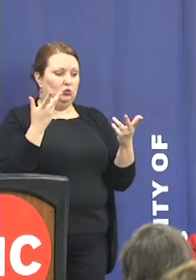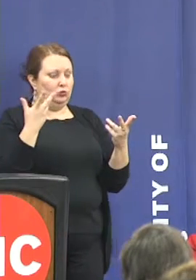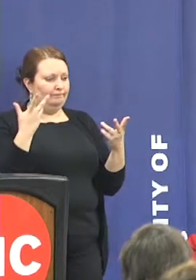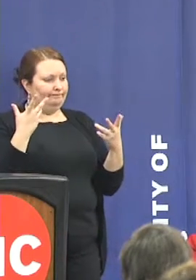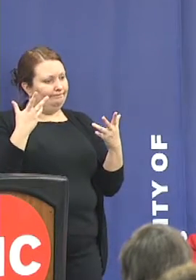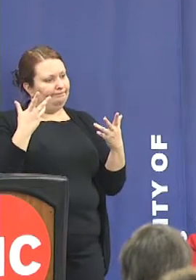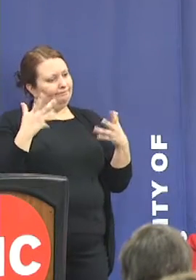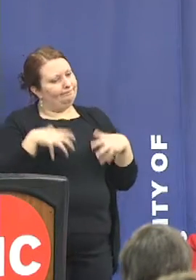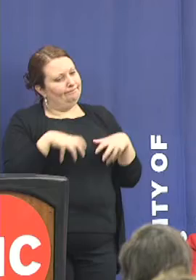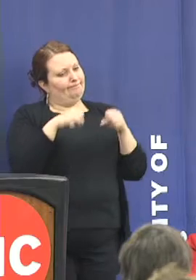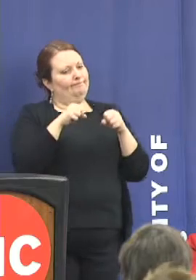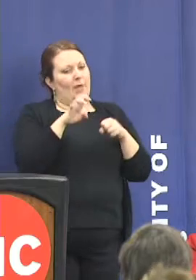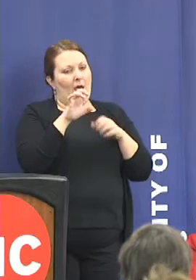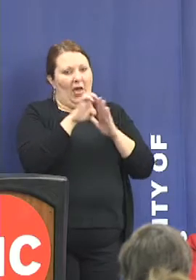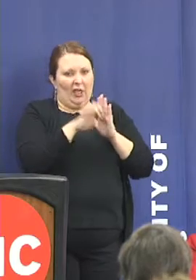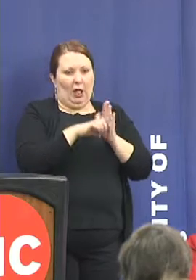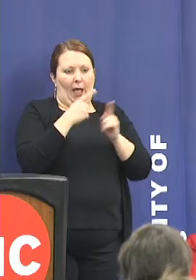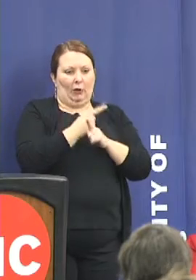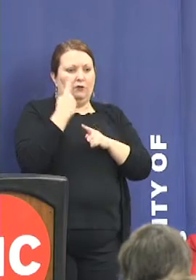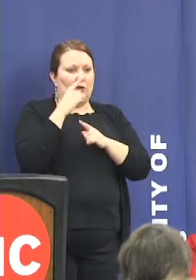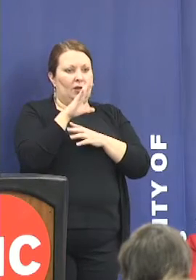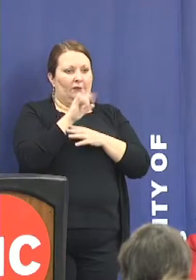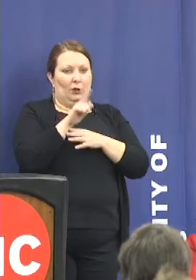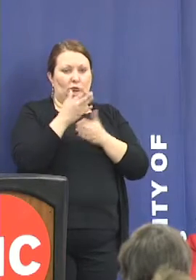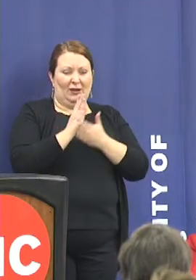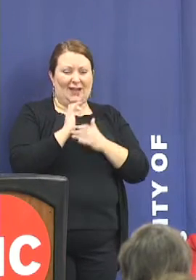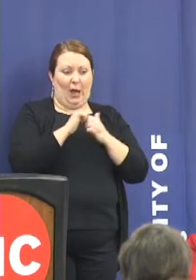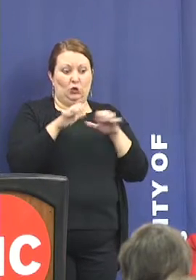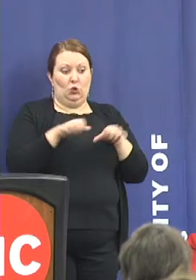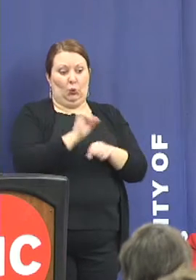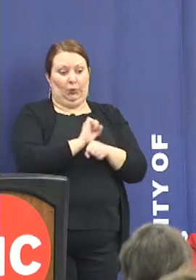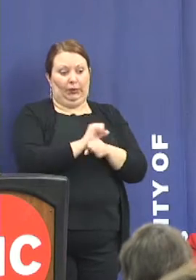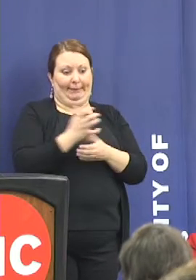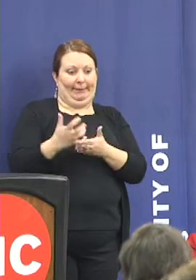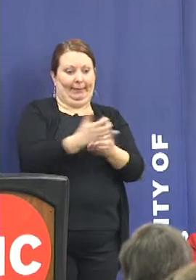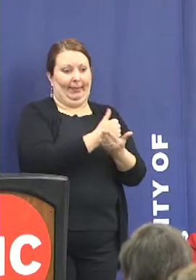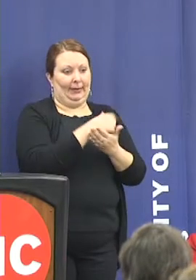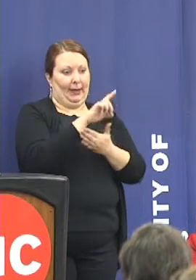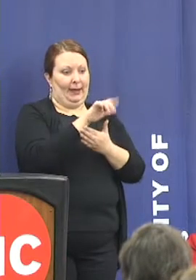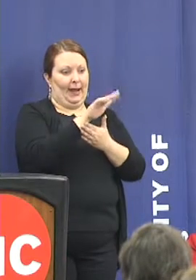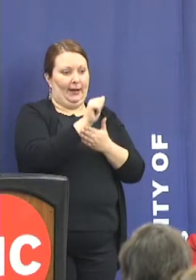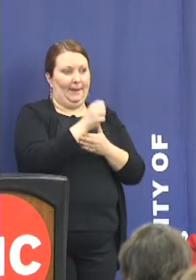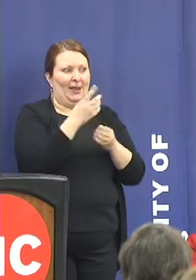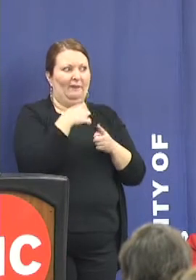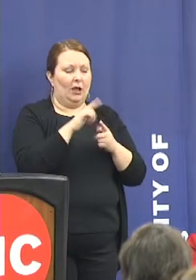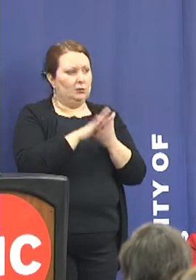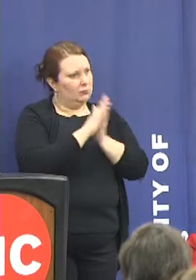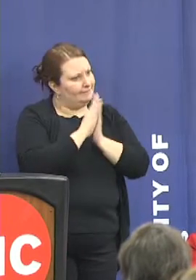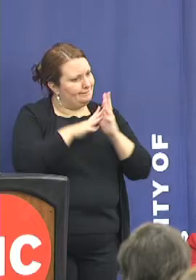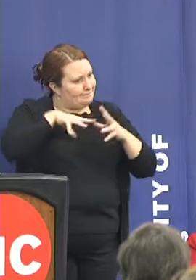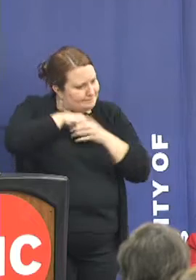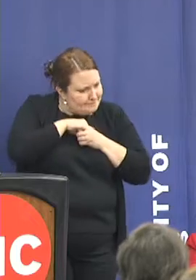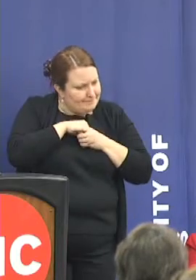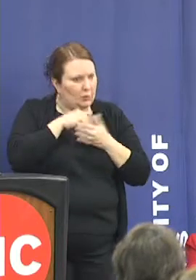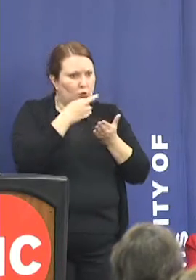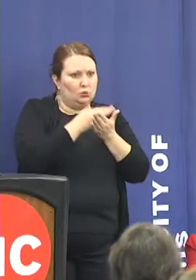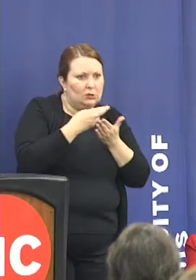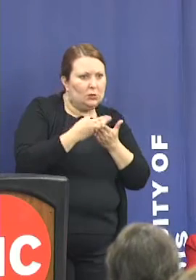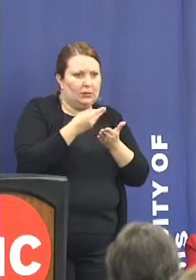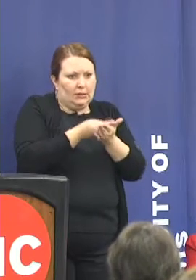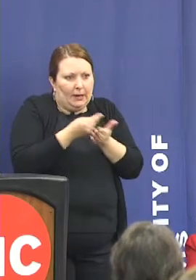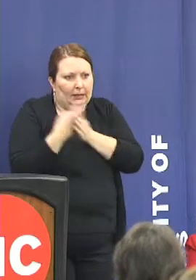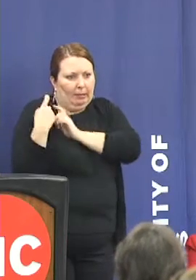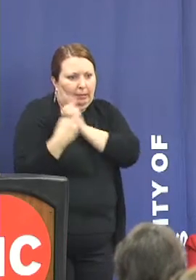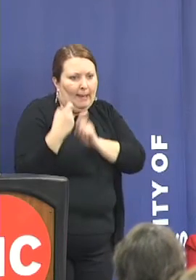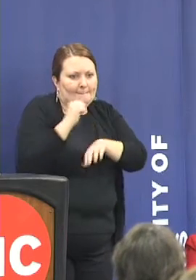ethical accuracy for civil rights, how do we do that work of collecting data, which many of us are invested in because resources are